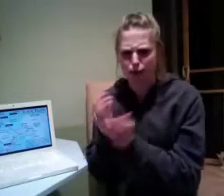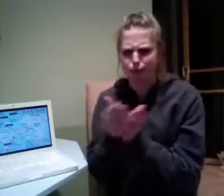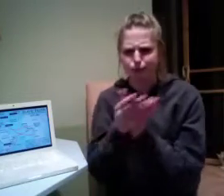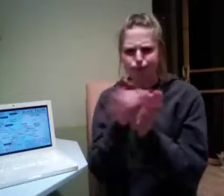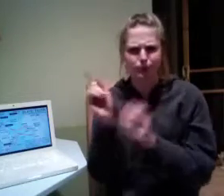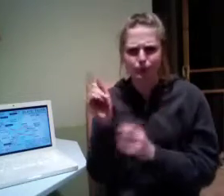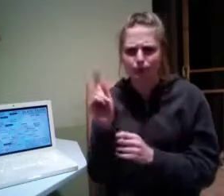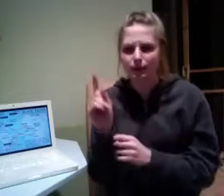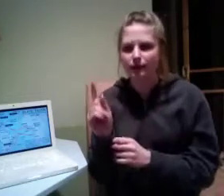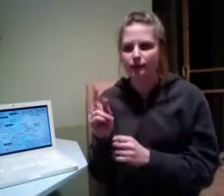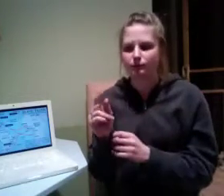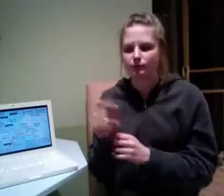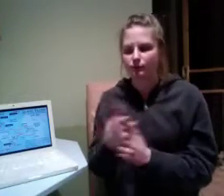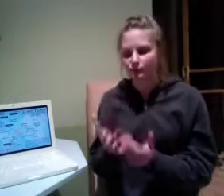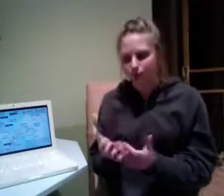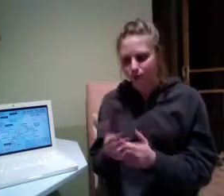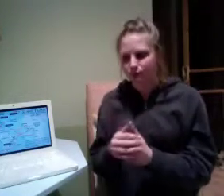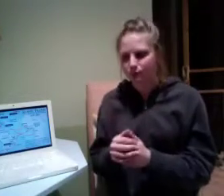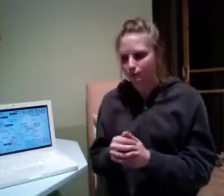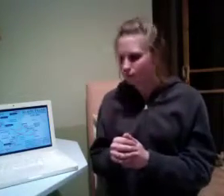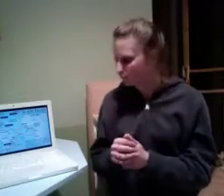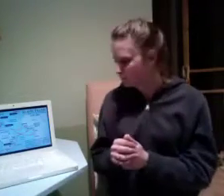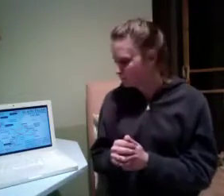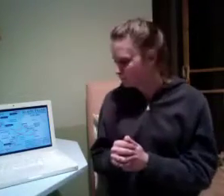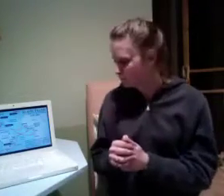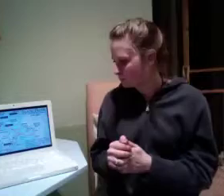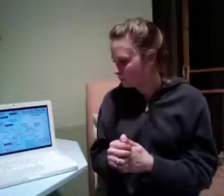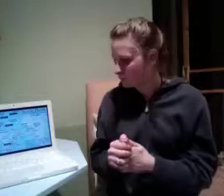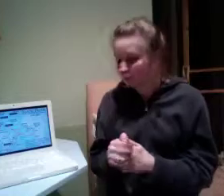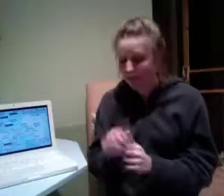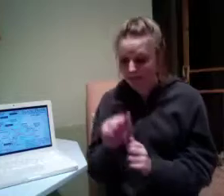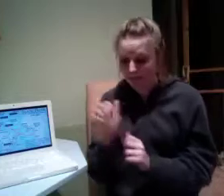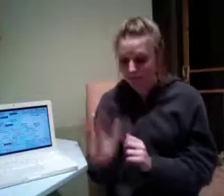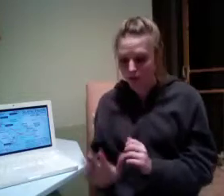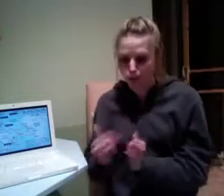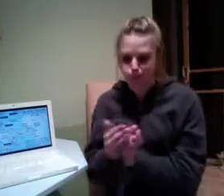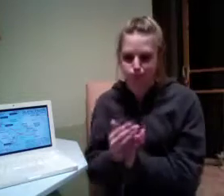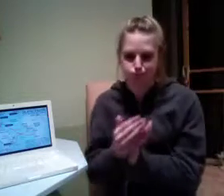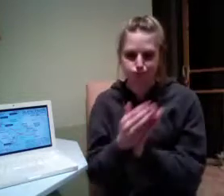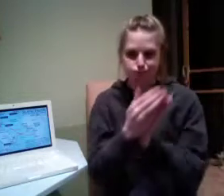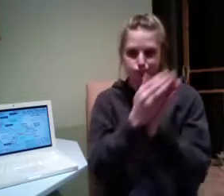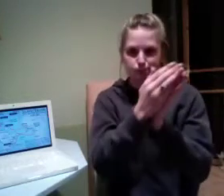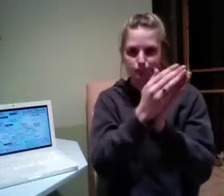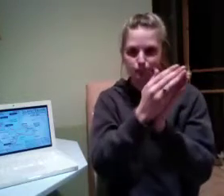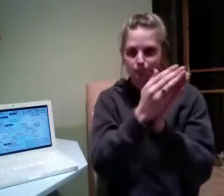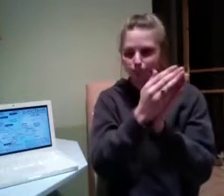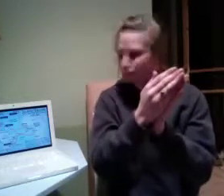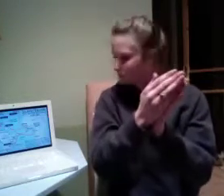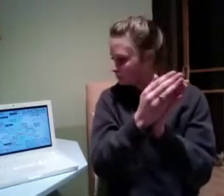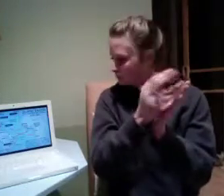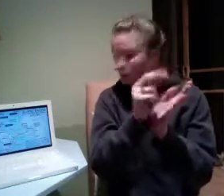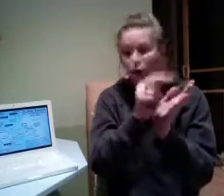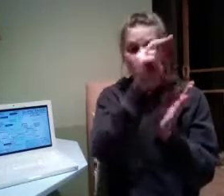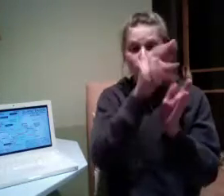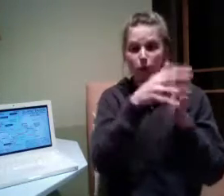west coast of Africa where the slaves are being taken from. And if we look up here in North America, the U.S., we see